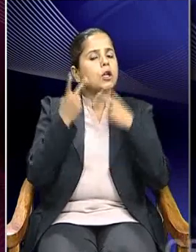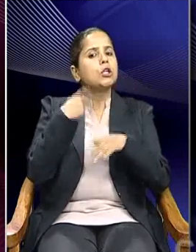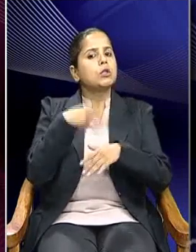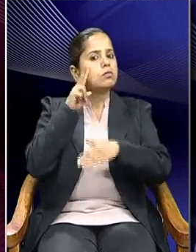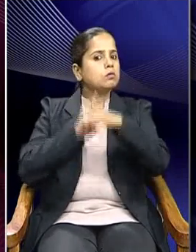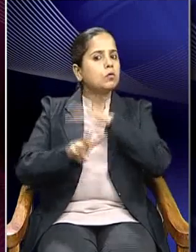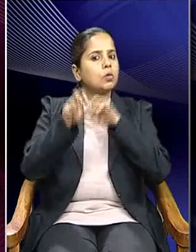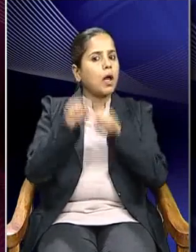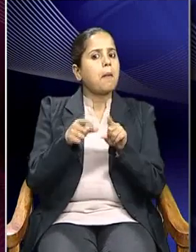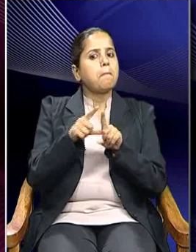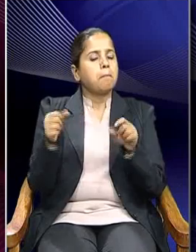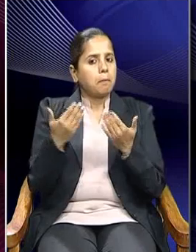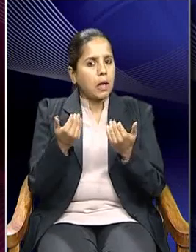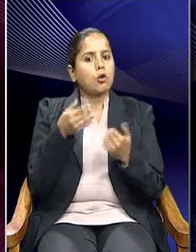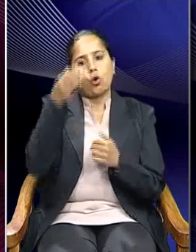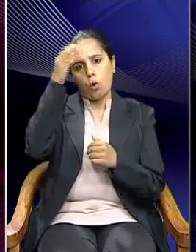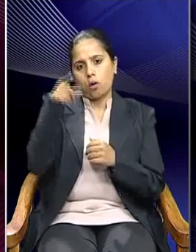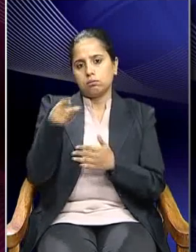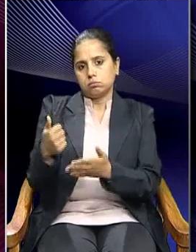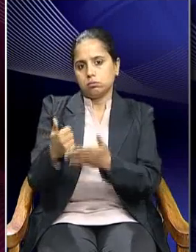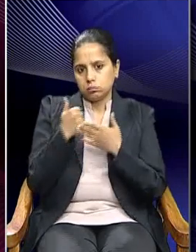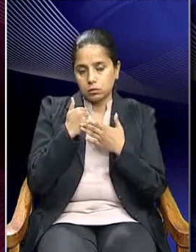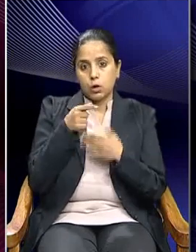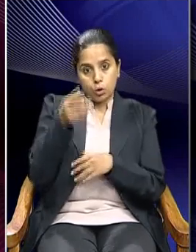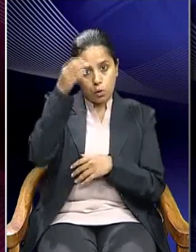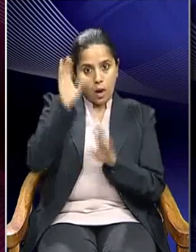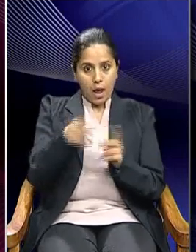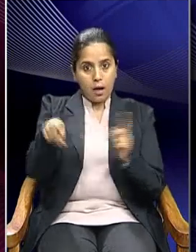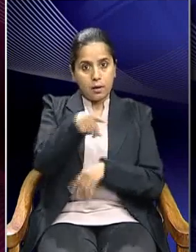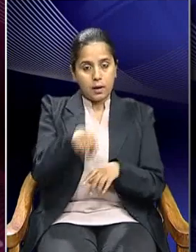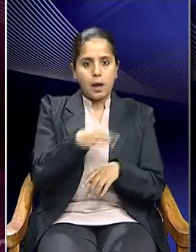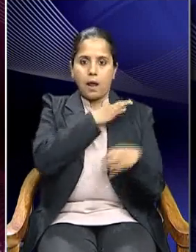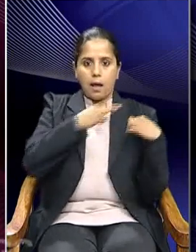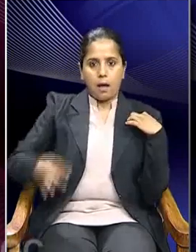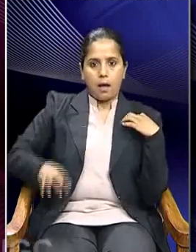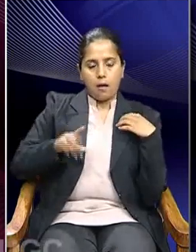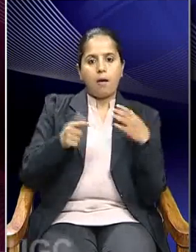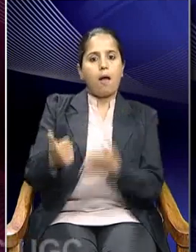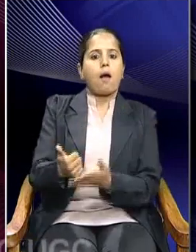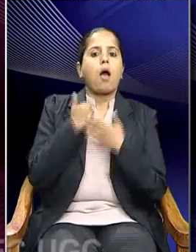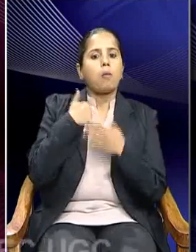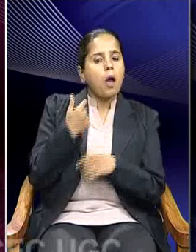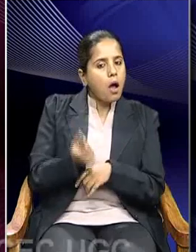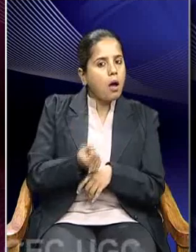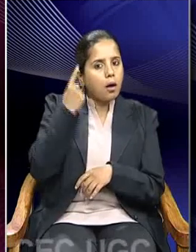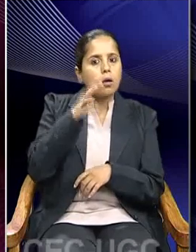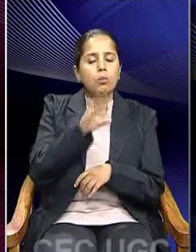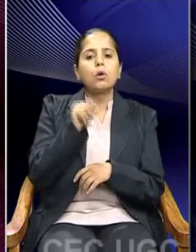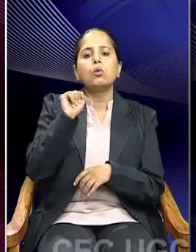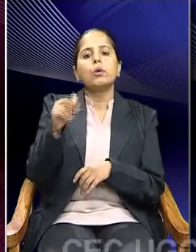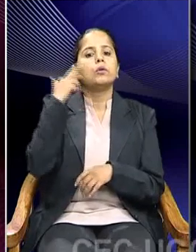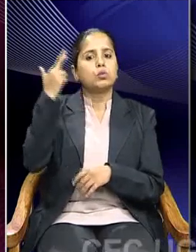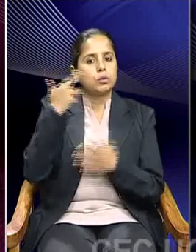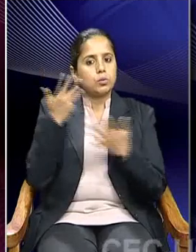is denoted by the concept. So you have the concept of caste. It helps us to understand the phenomena